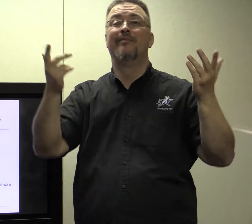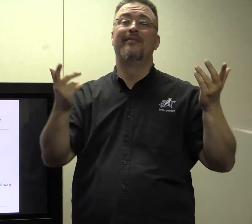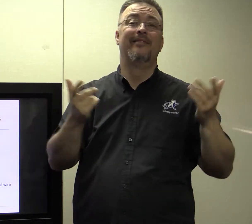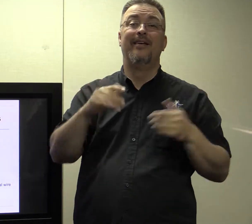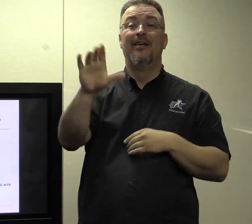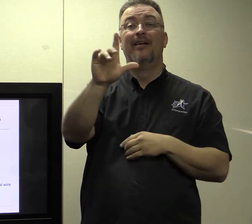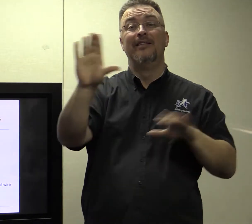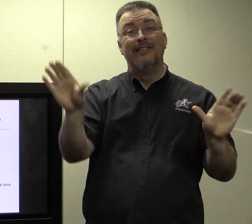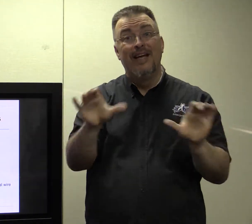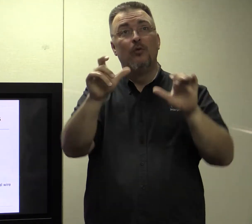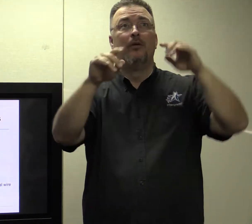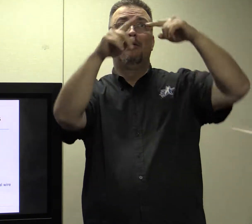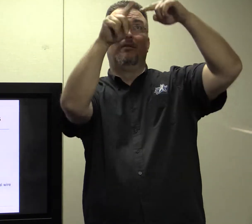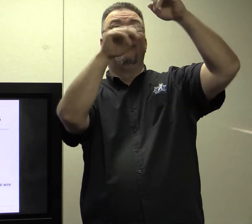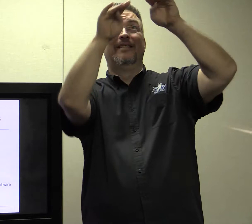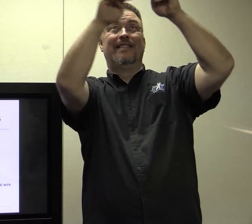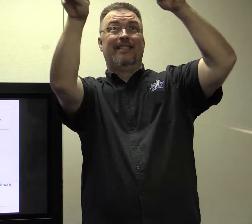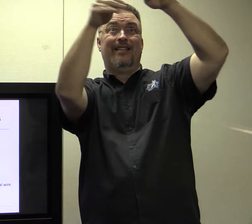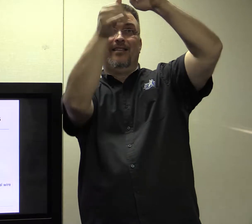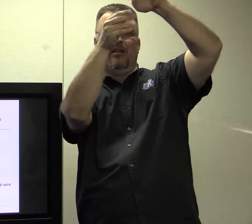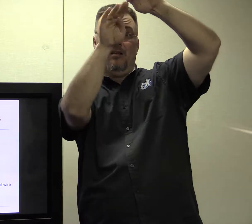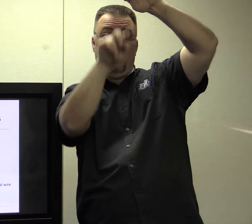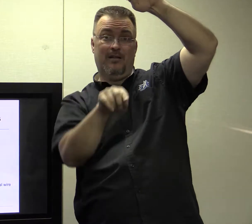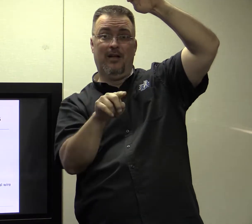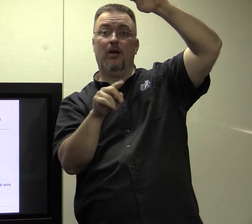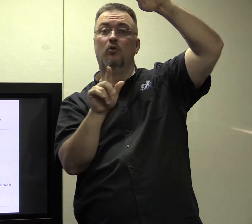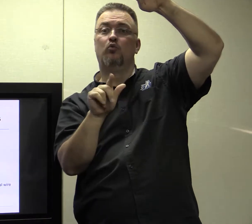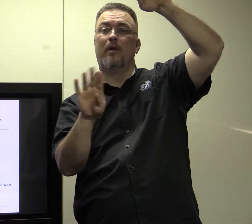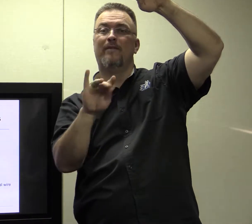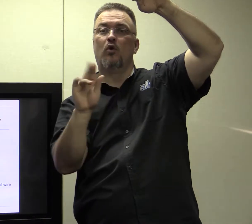from the ceiling. No decorations are allowed in the stairwells,